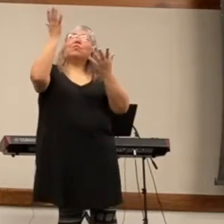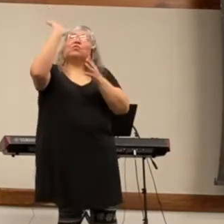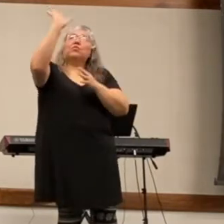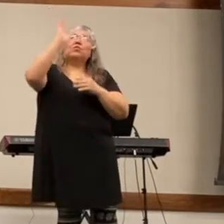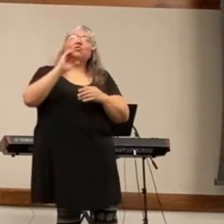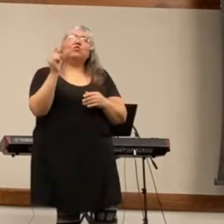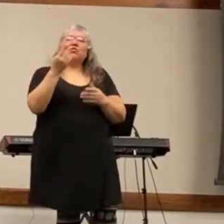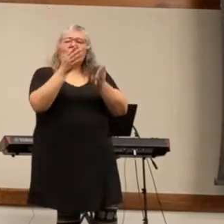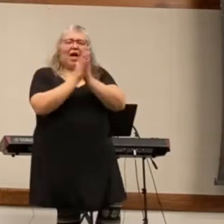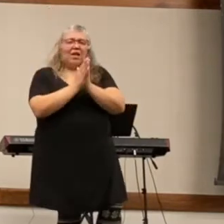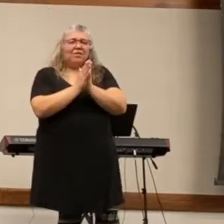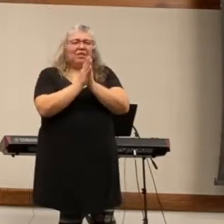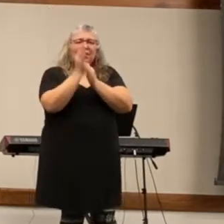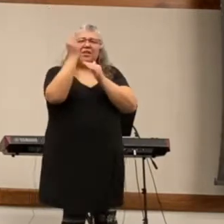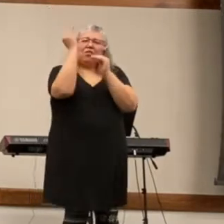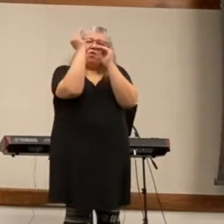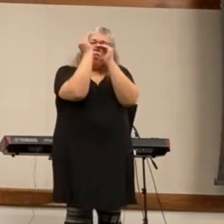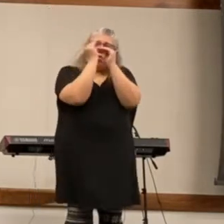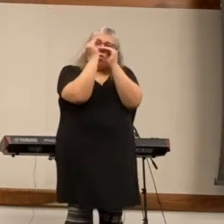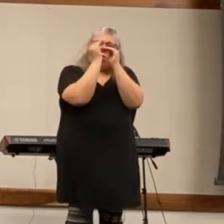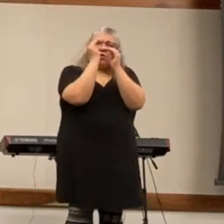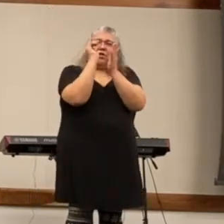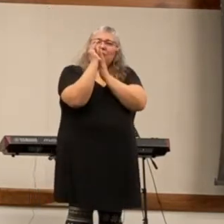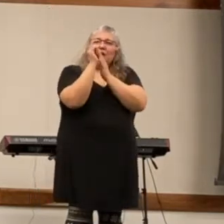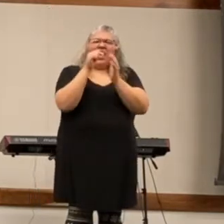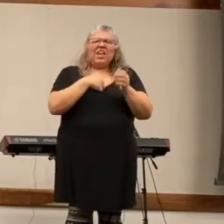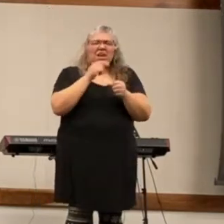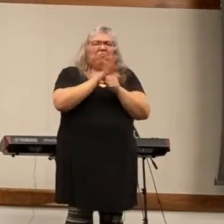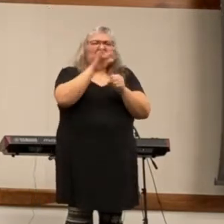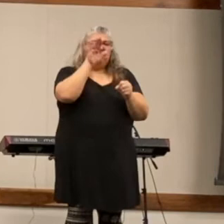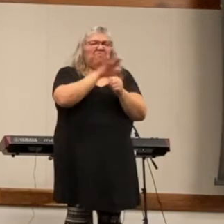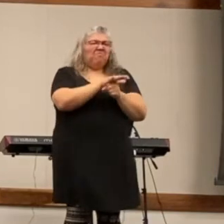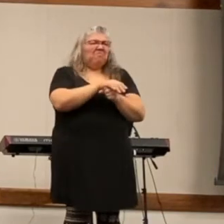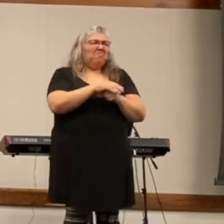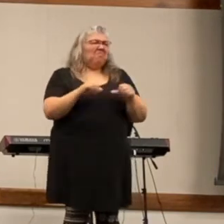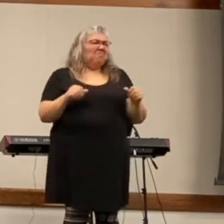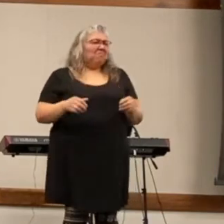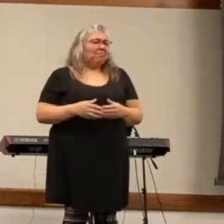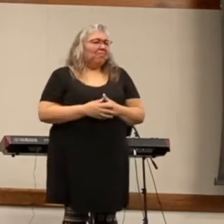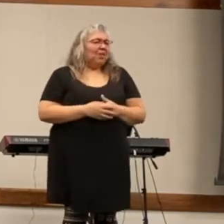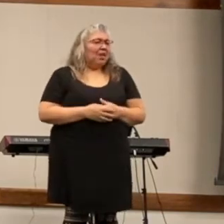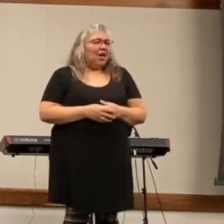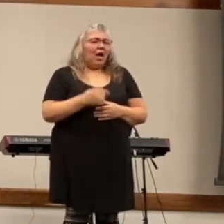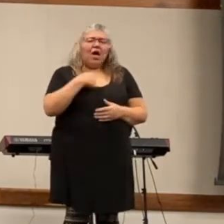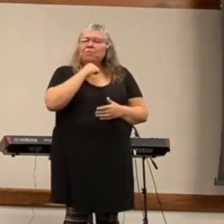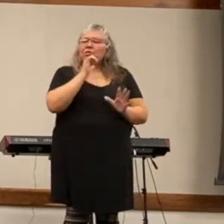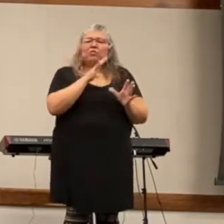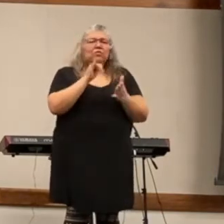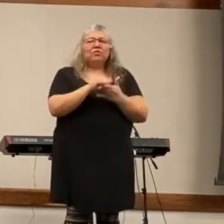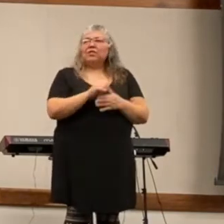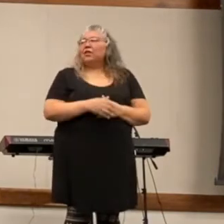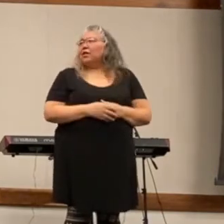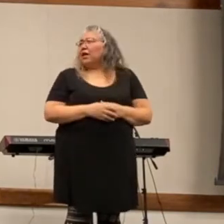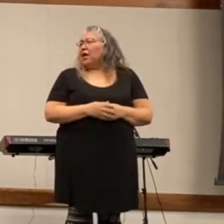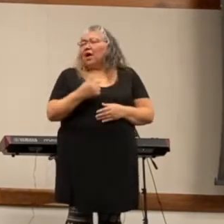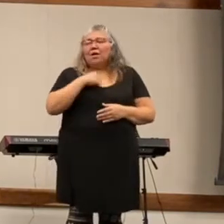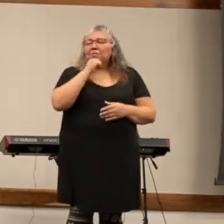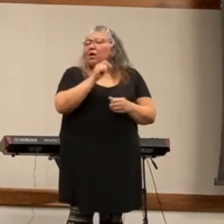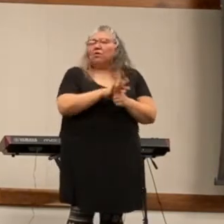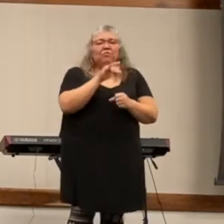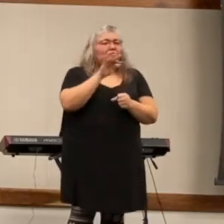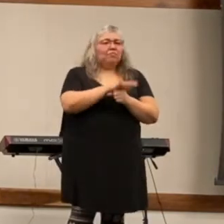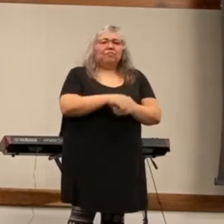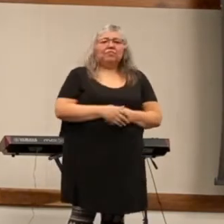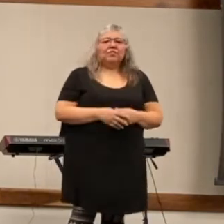only asking a portion of it? And I'm throwing a fit? I'm not going to do that, Lord. I'm not going to throw a fit.